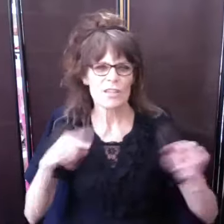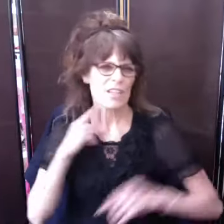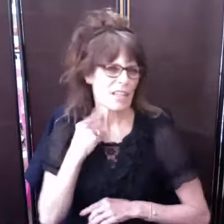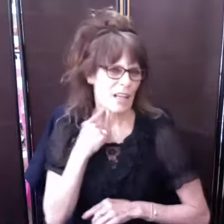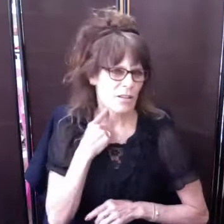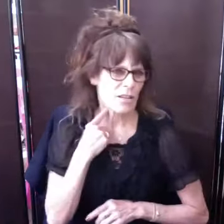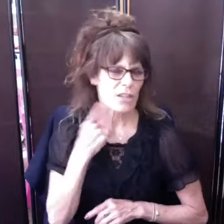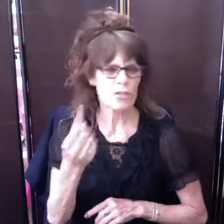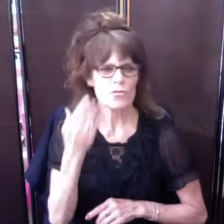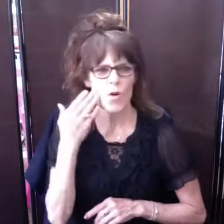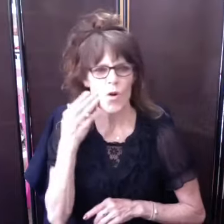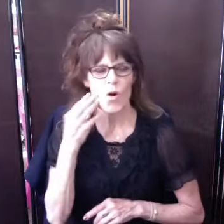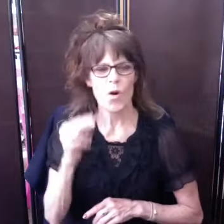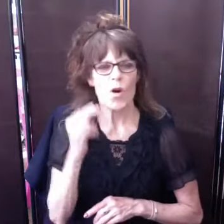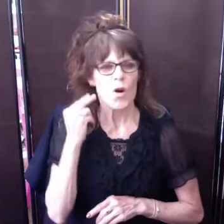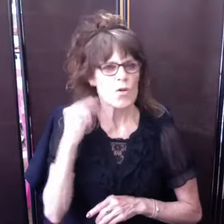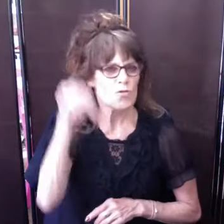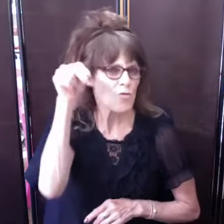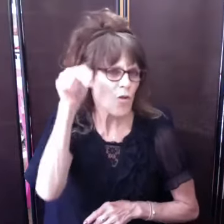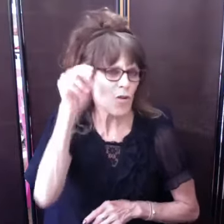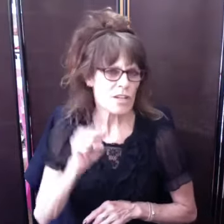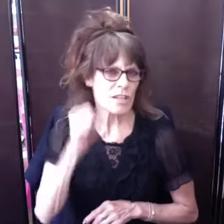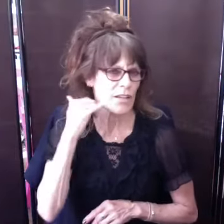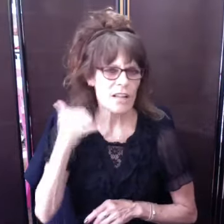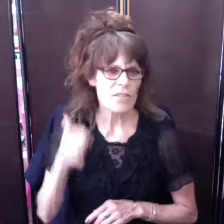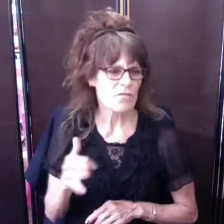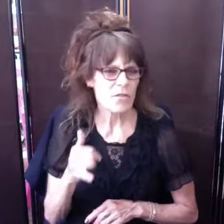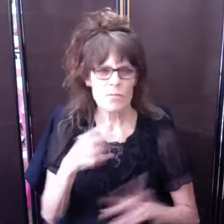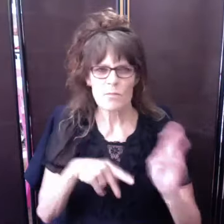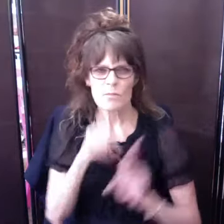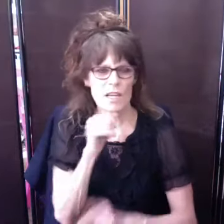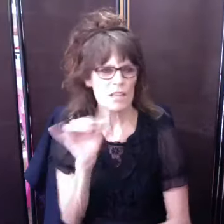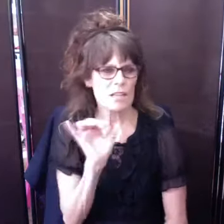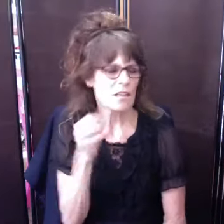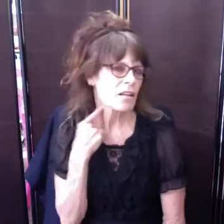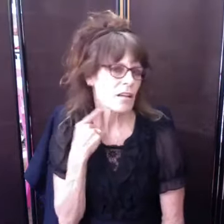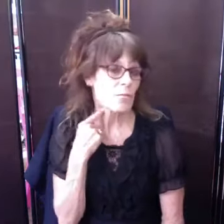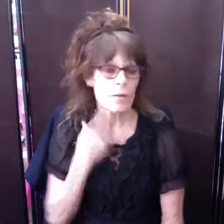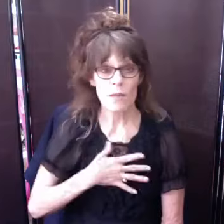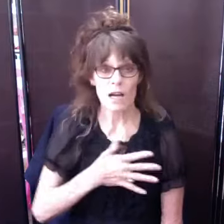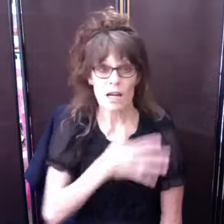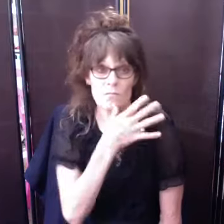Northern California and Southern California, those people don't sound the same. And my mother could turn coffee into a 9-syllable